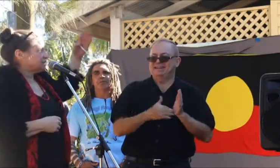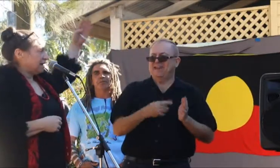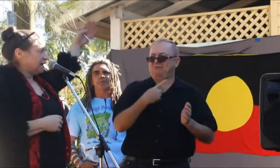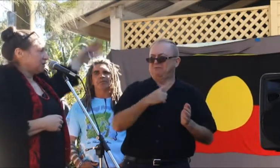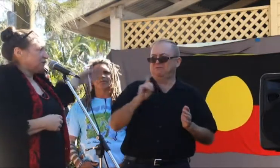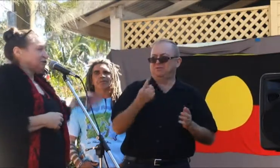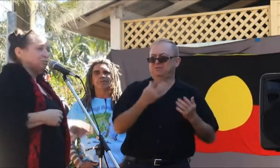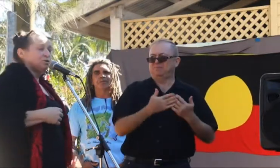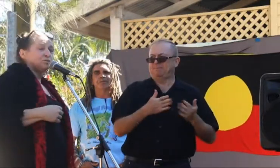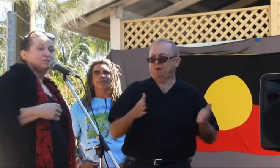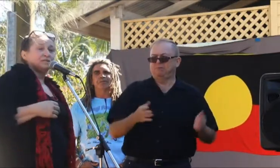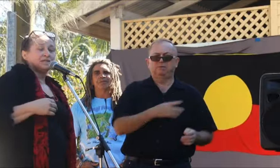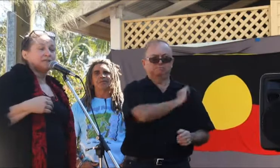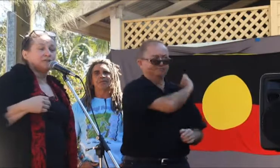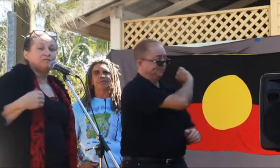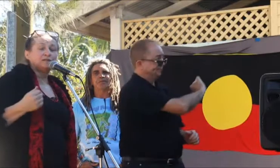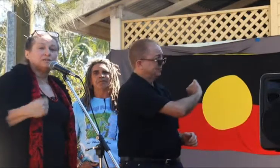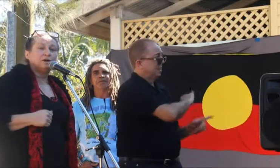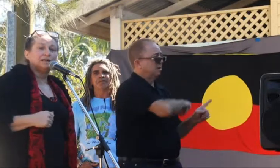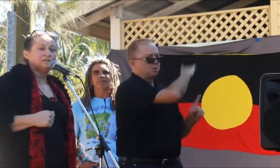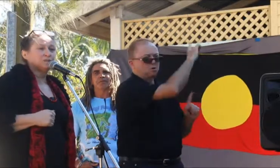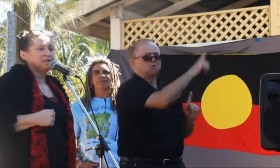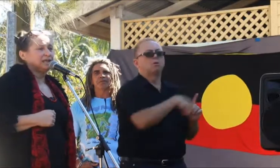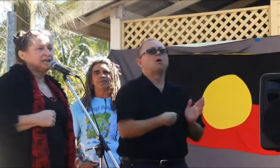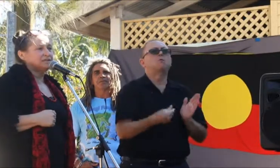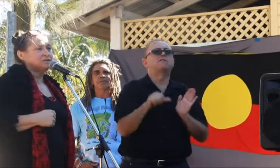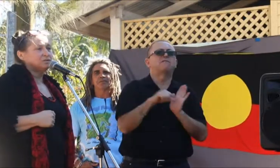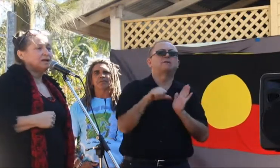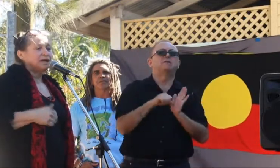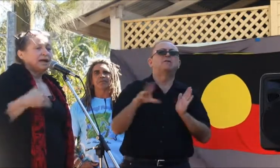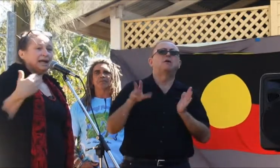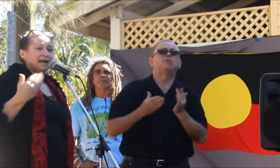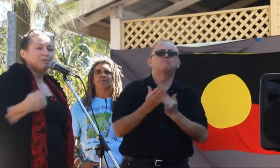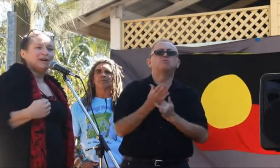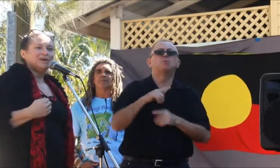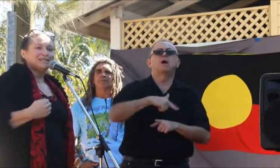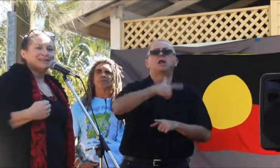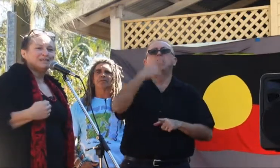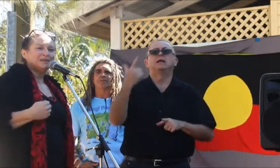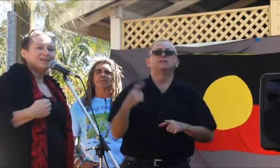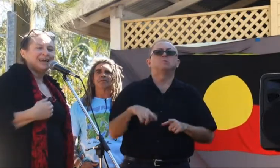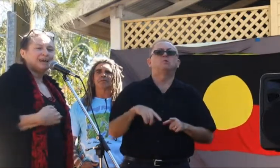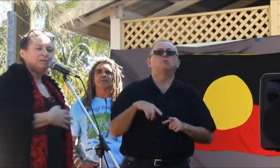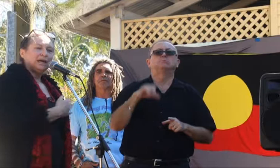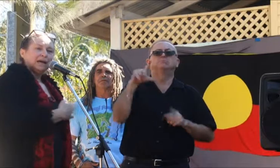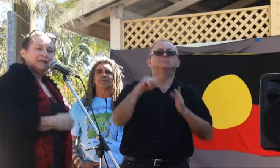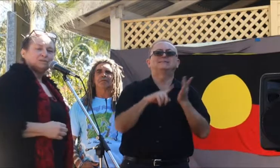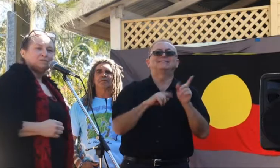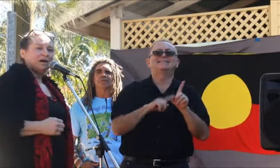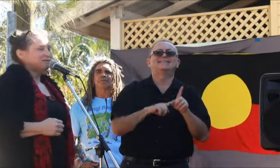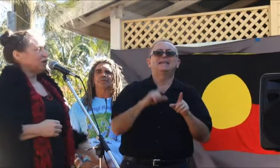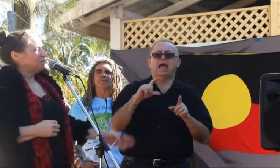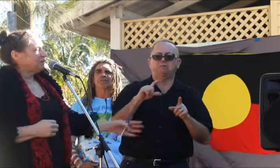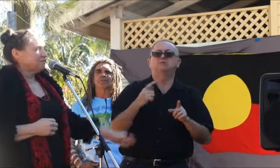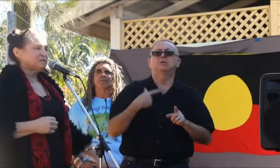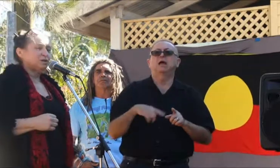this original mural was actually funded by Lismore City Council, and our Mayor Isaac Smith came and he was